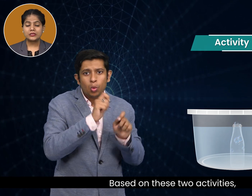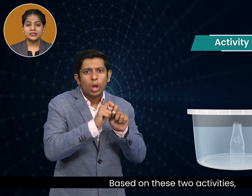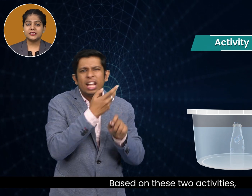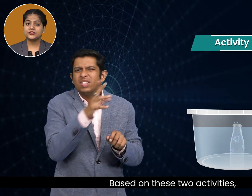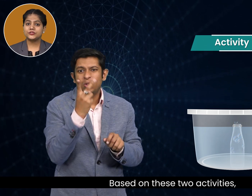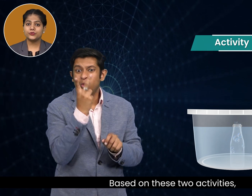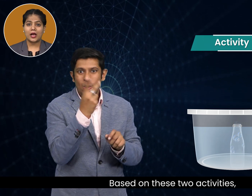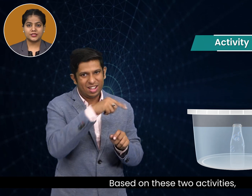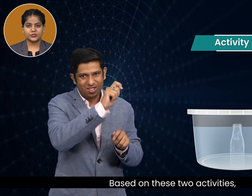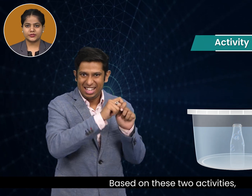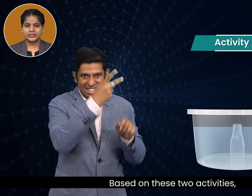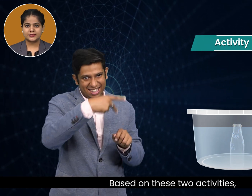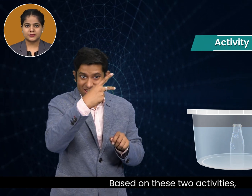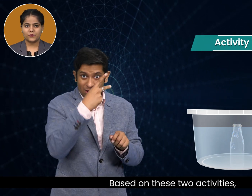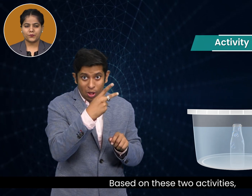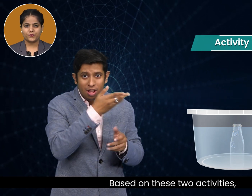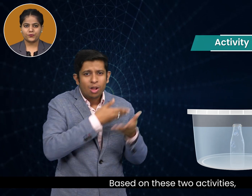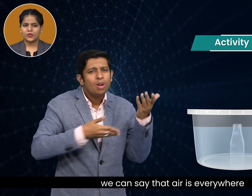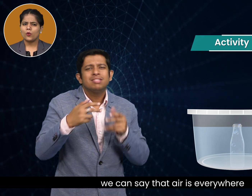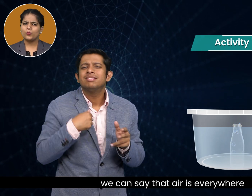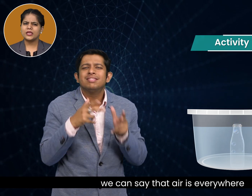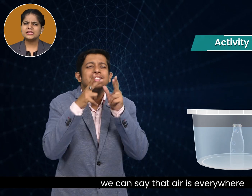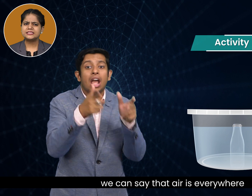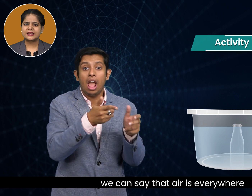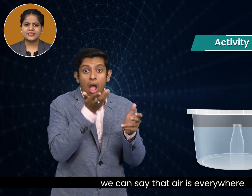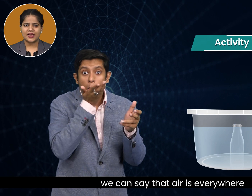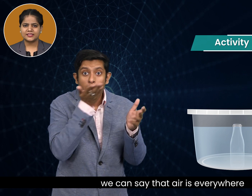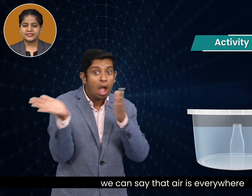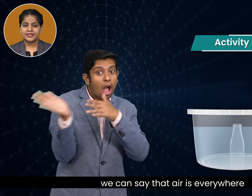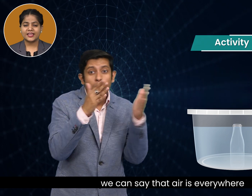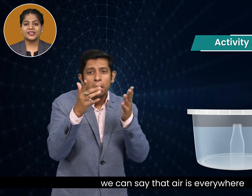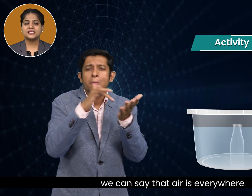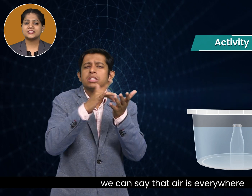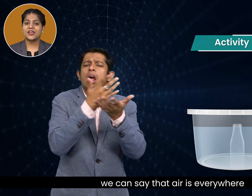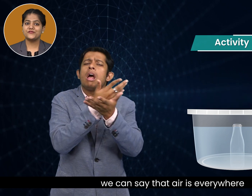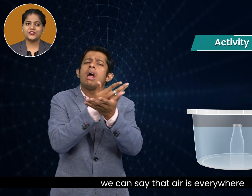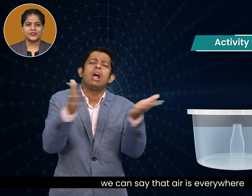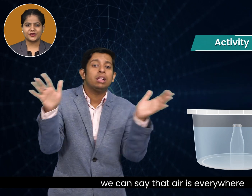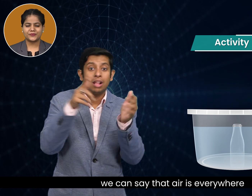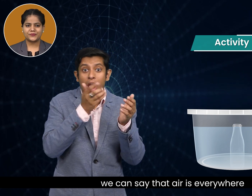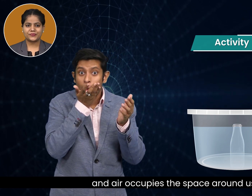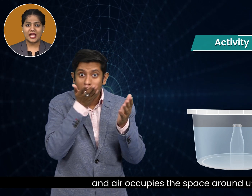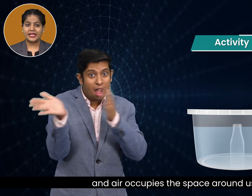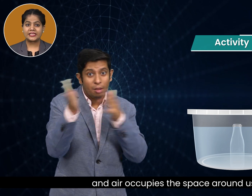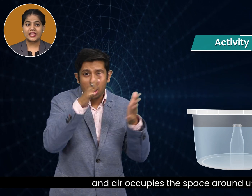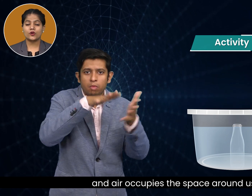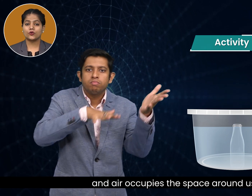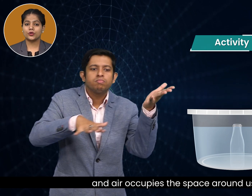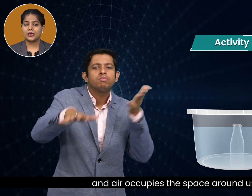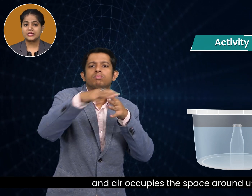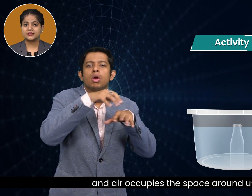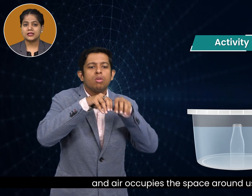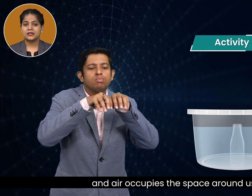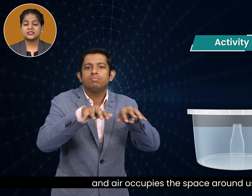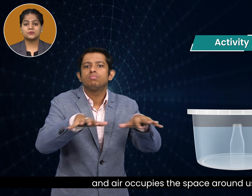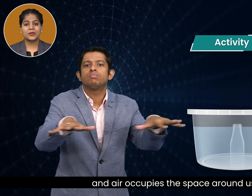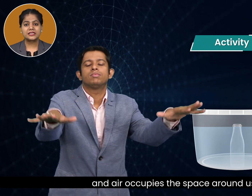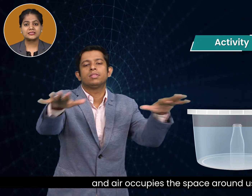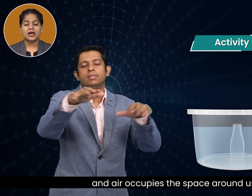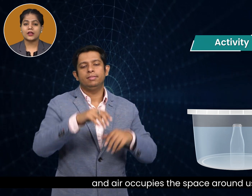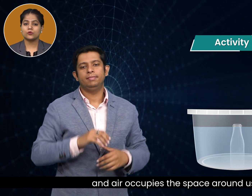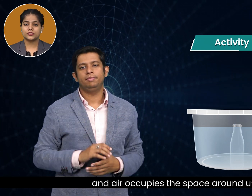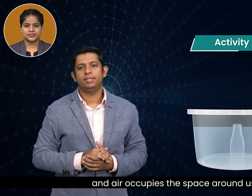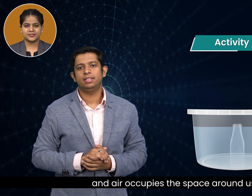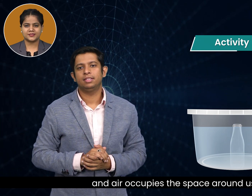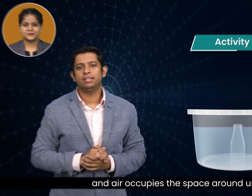Based on these two activities, we can say that air is everywhere and air occupies the